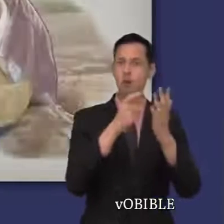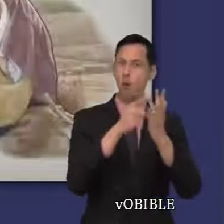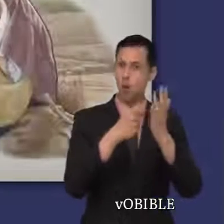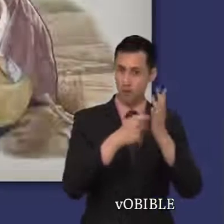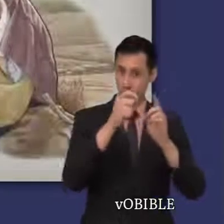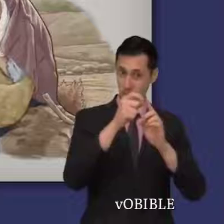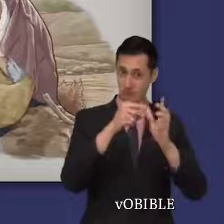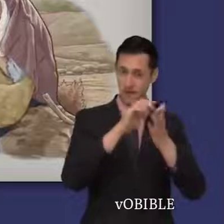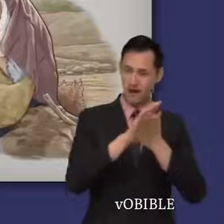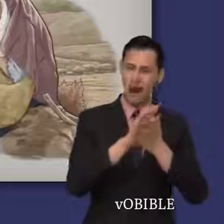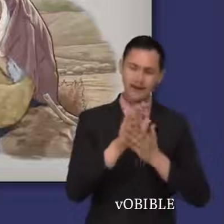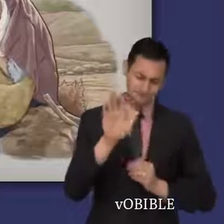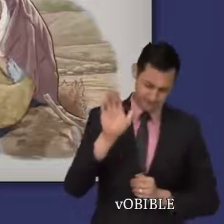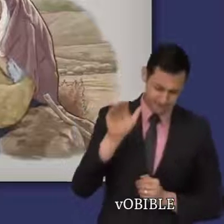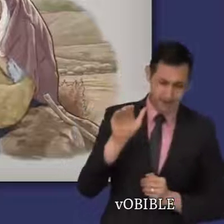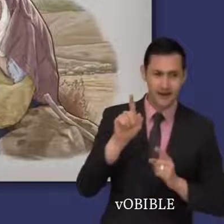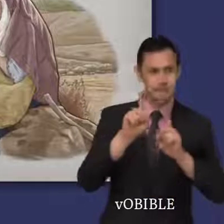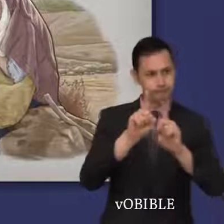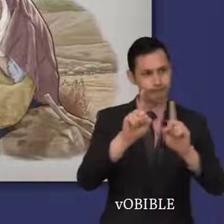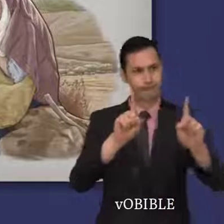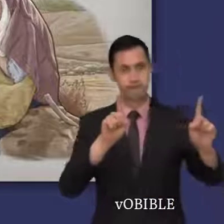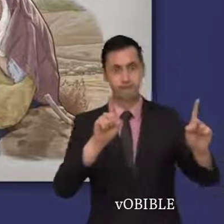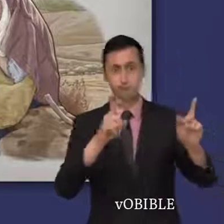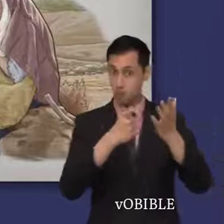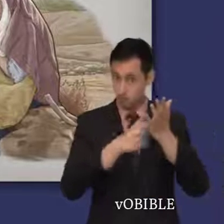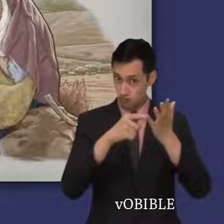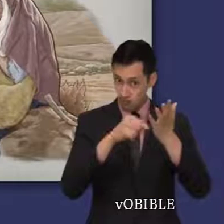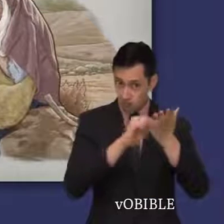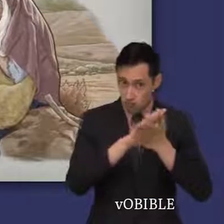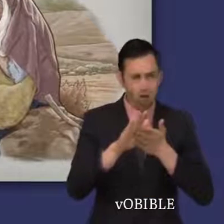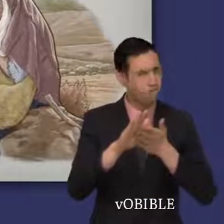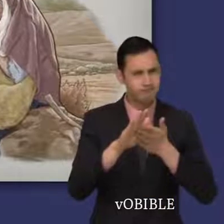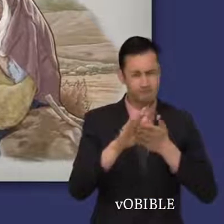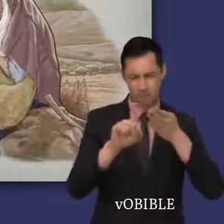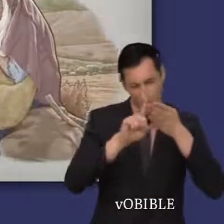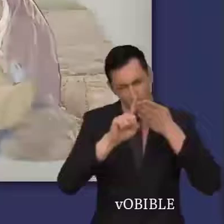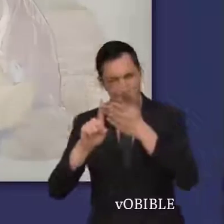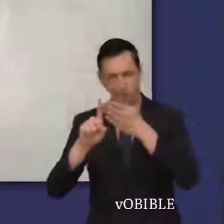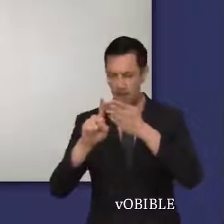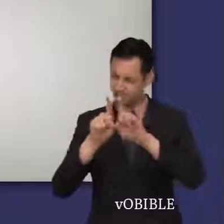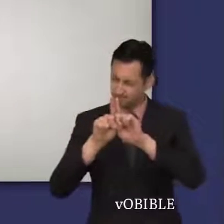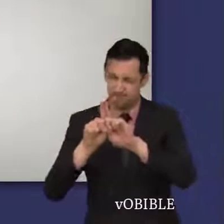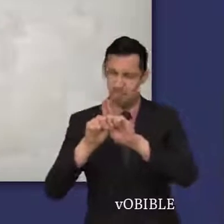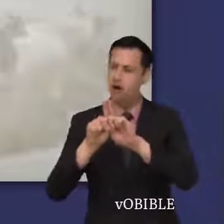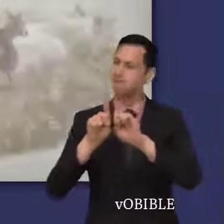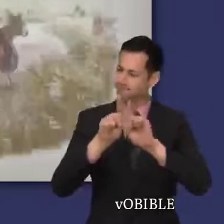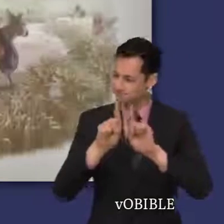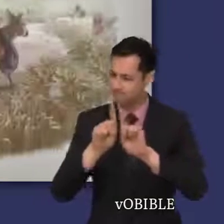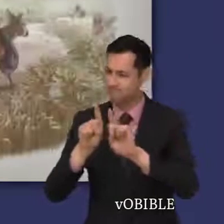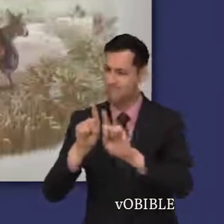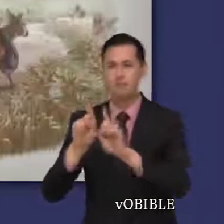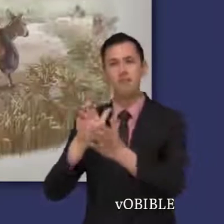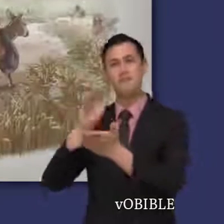Orpah returns to her people. Ruth, however, sticks loyally to Naomi. When the